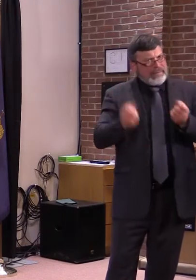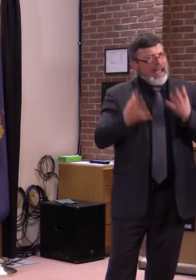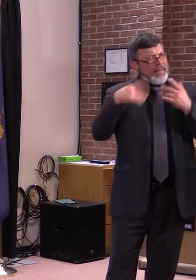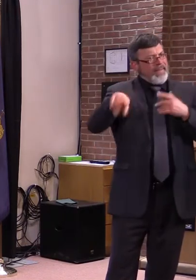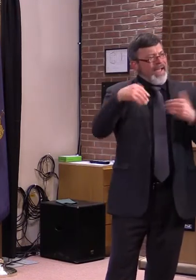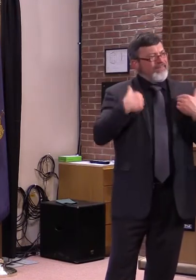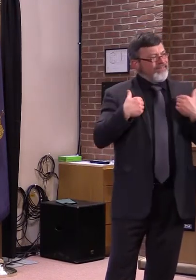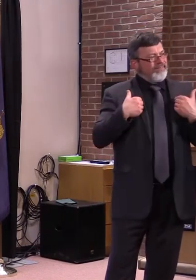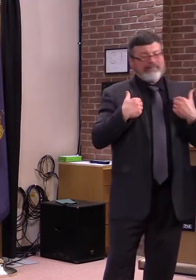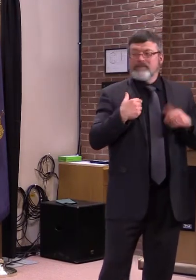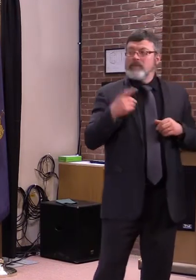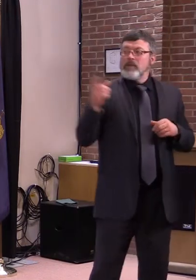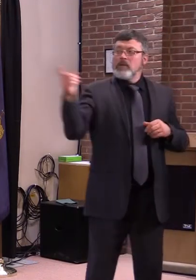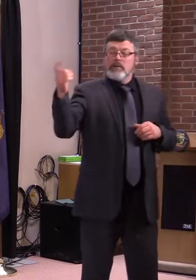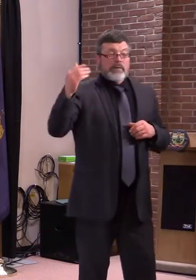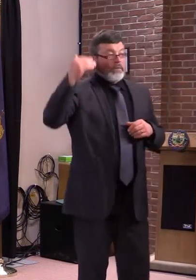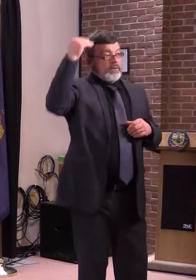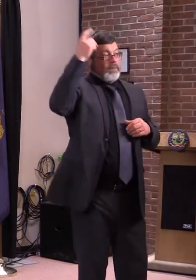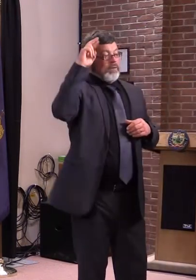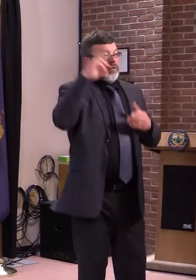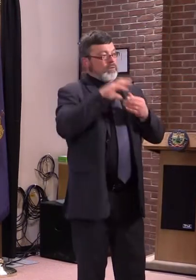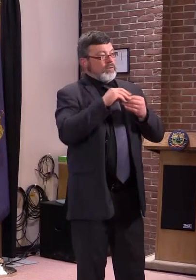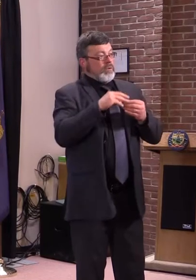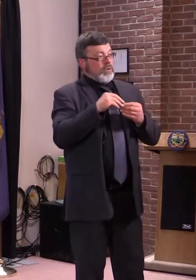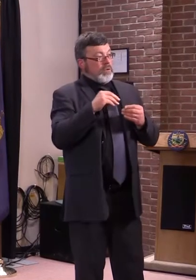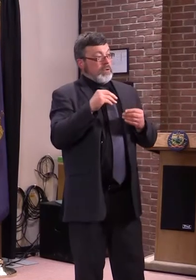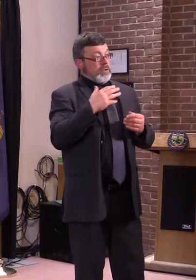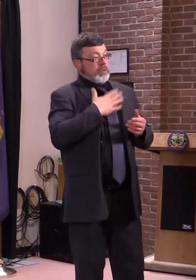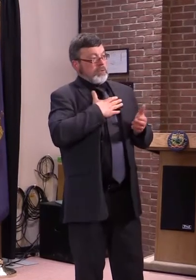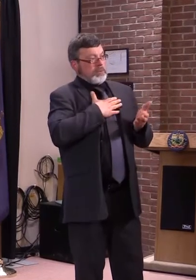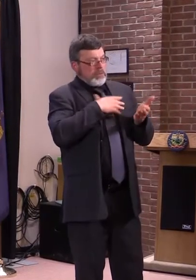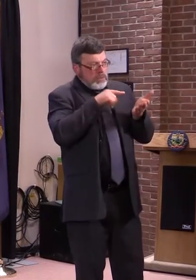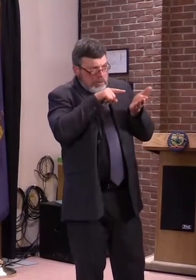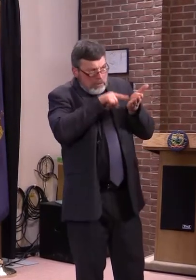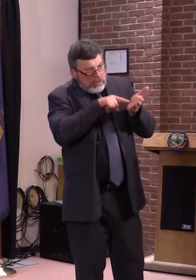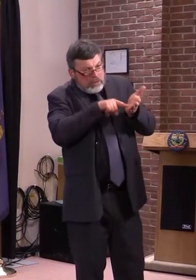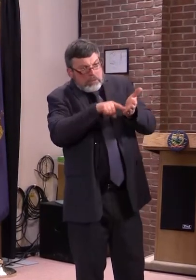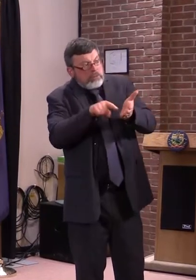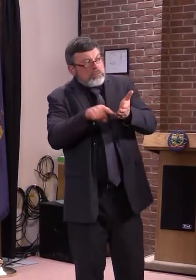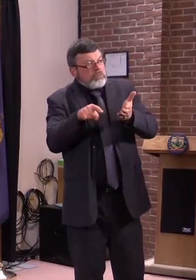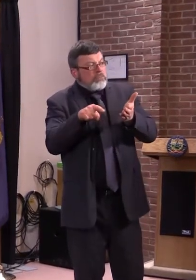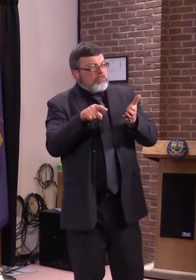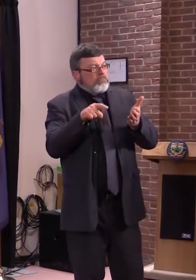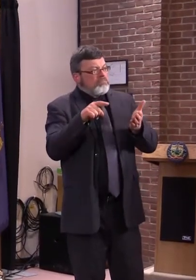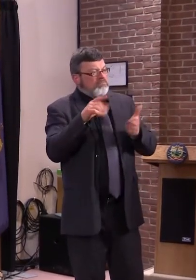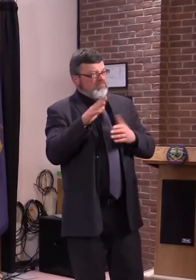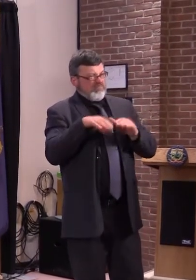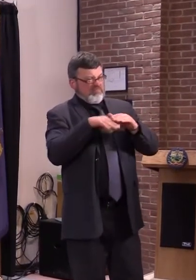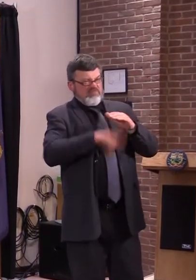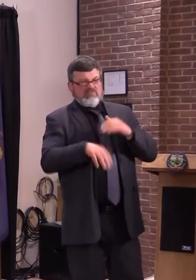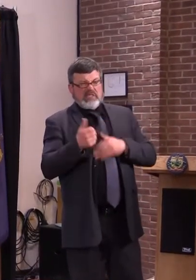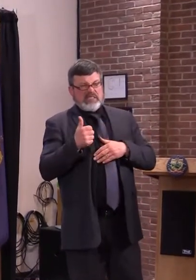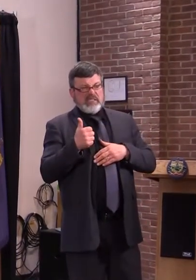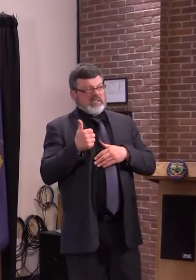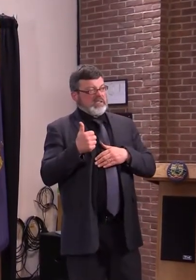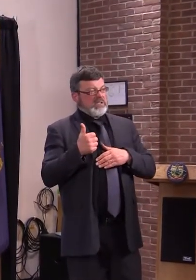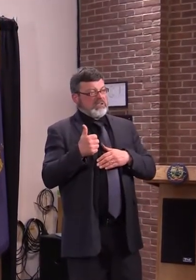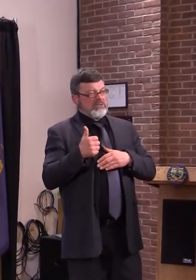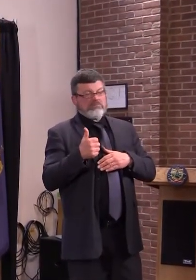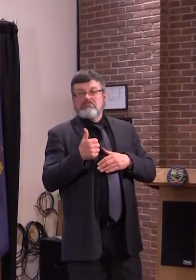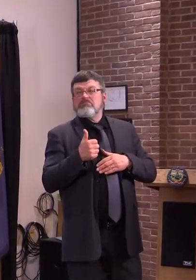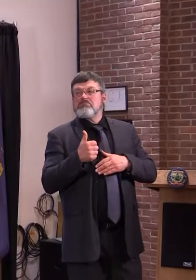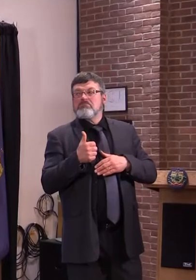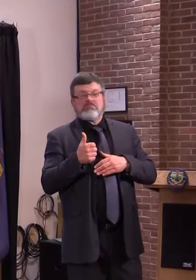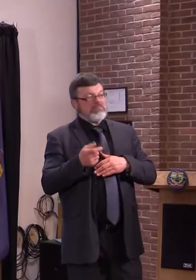So the number we found in our own sequencing is less than 10, but I just